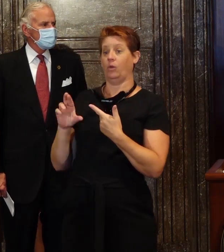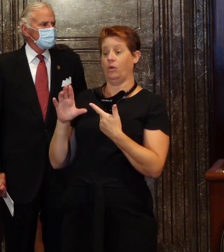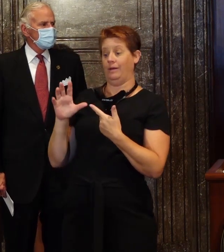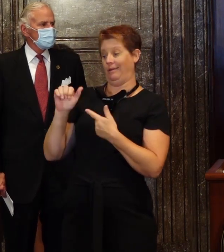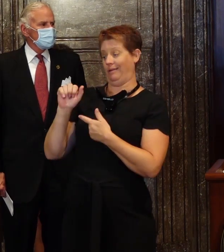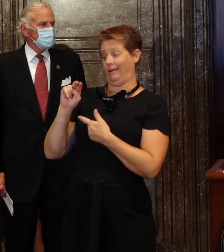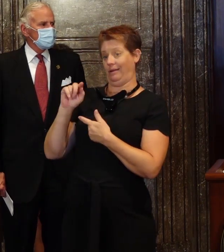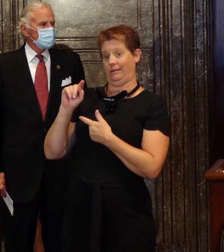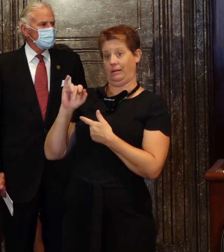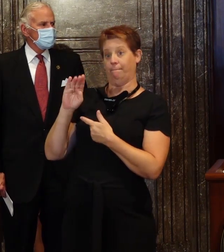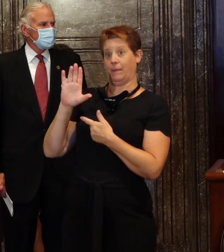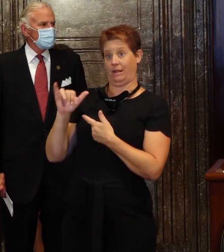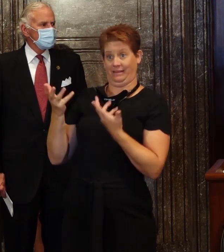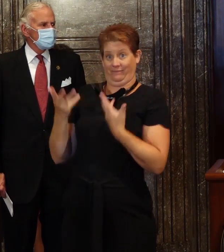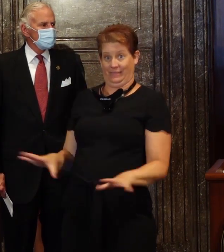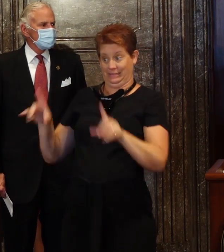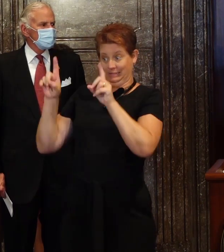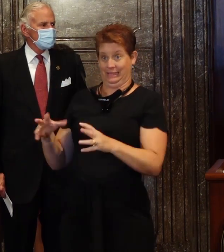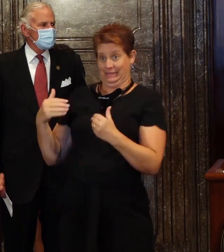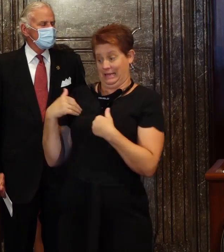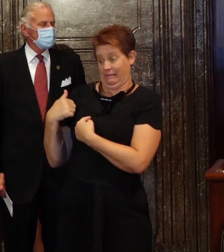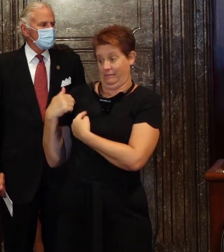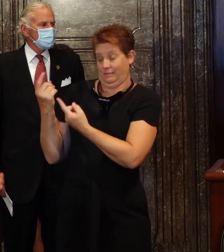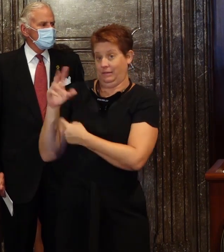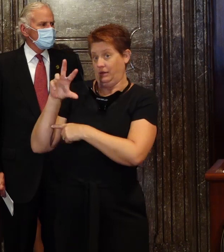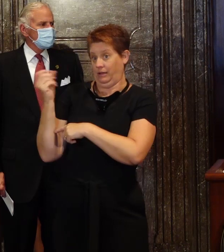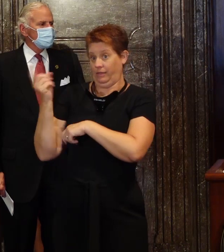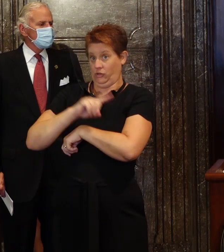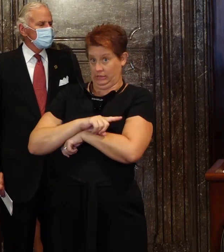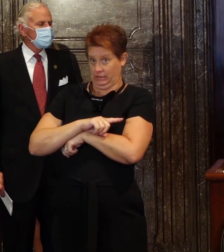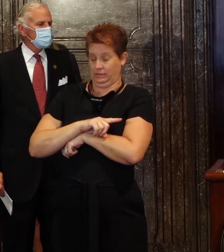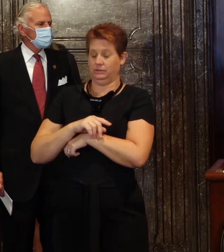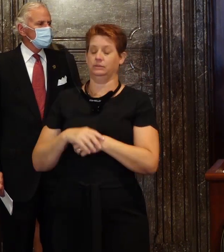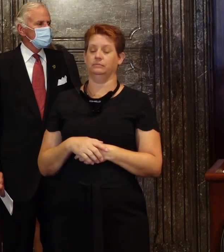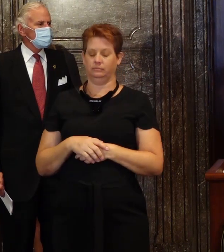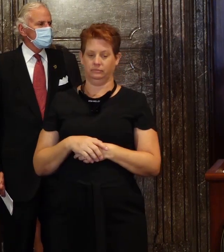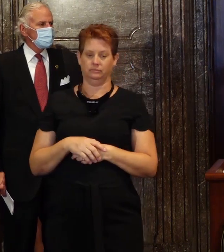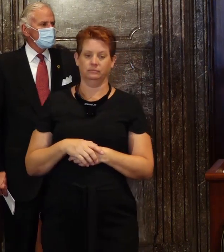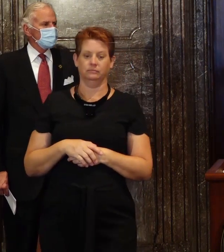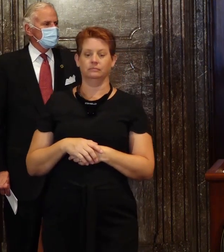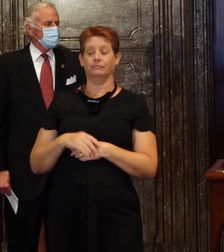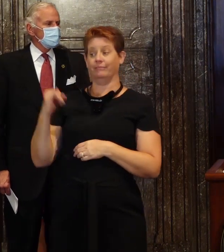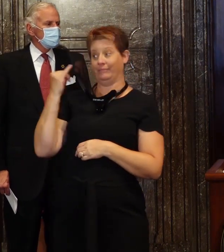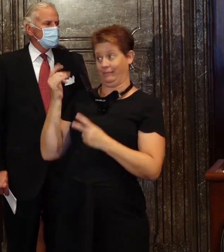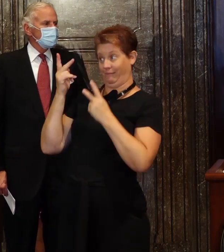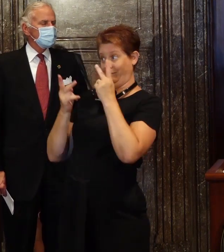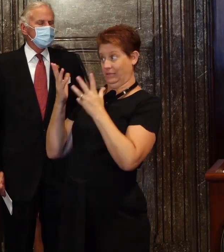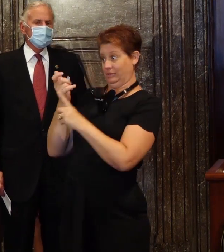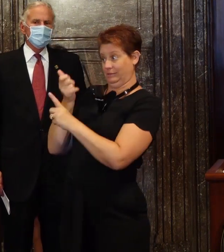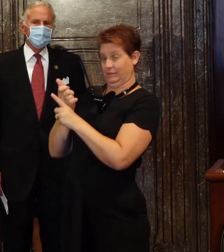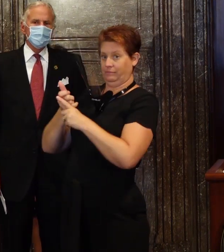antibody test performed within the past 30 days. A visitor who hasn't been tested or